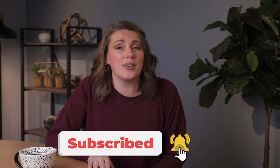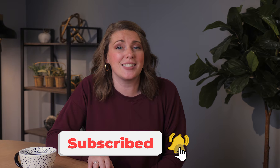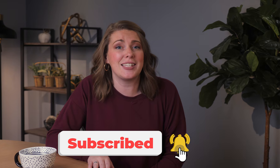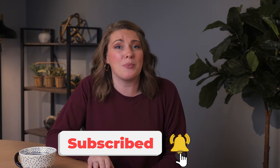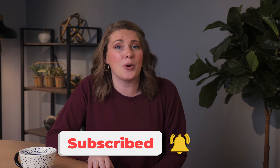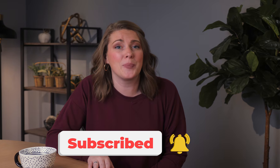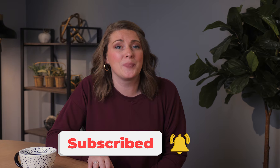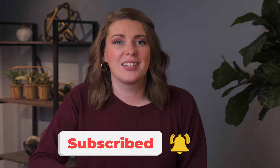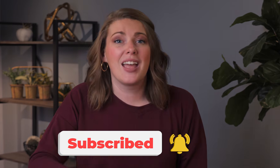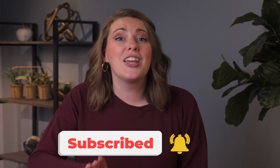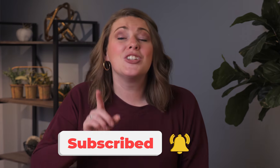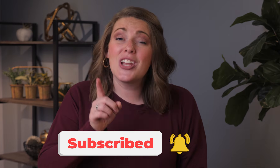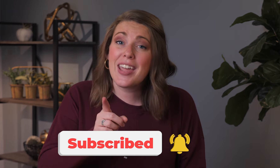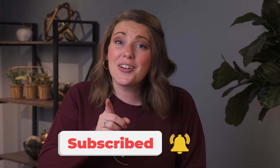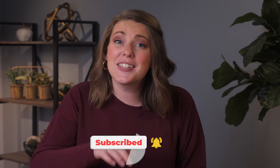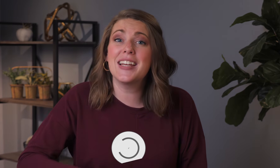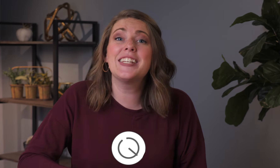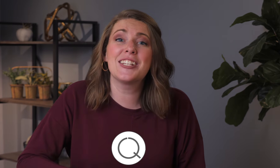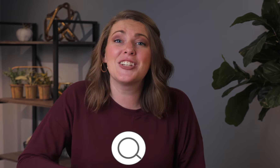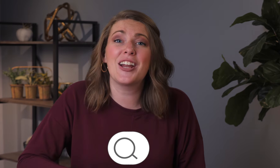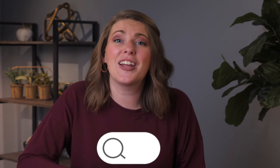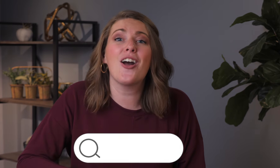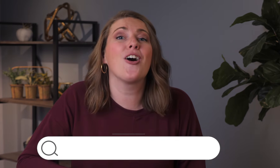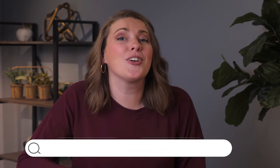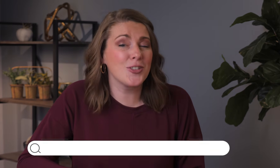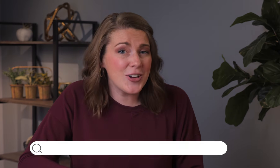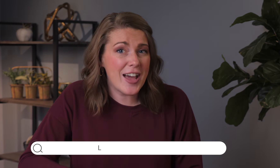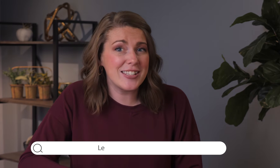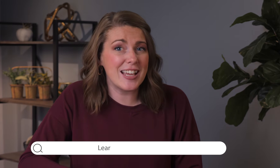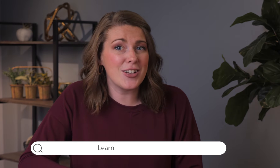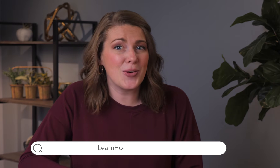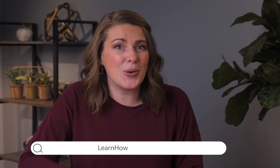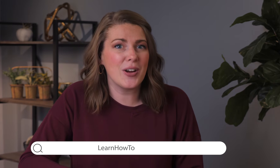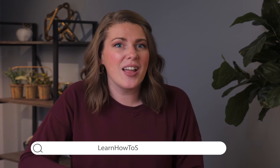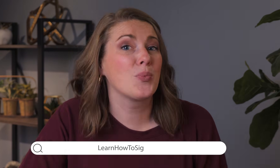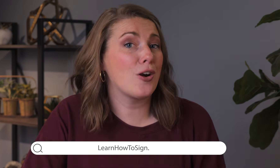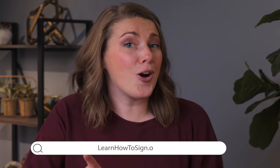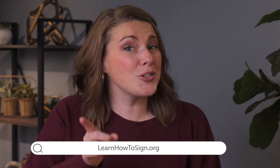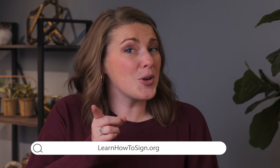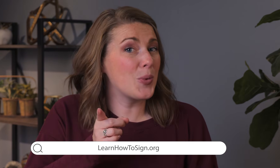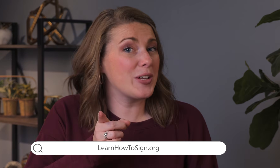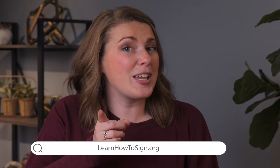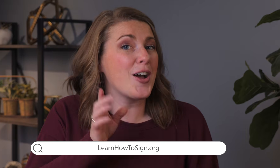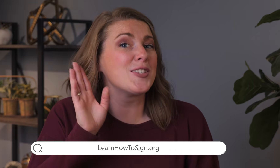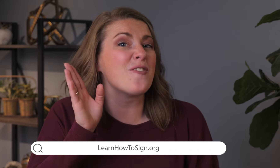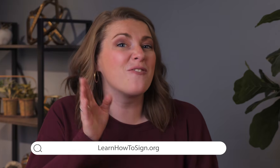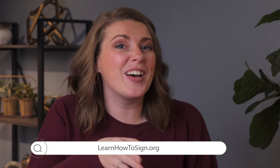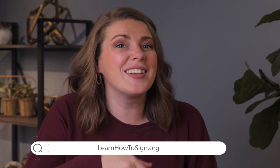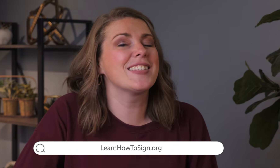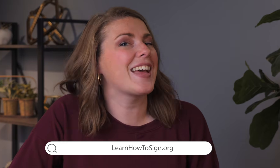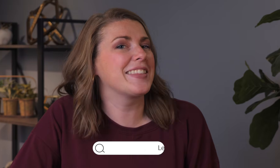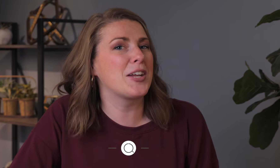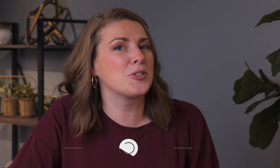to see more. Check out our signing dictionary on learnhowtosign.org. We're also working on some fun sign language